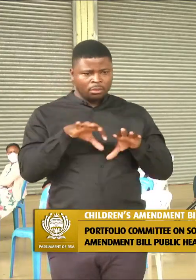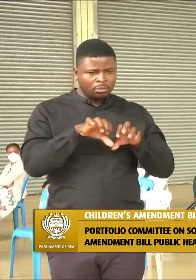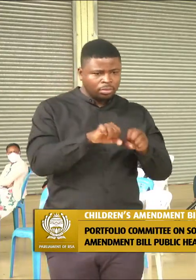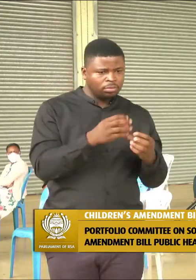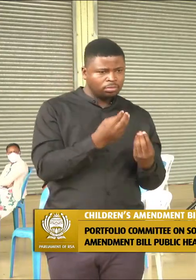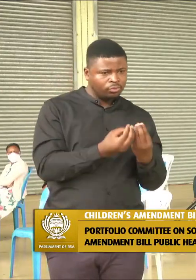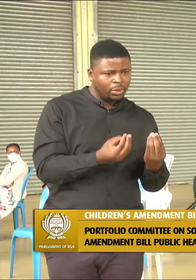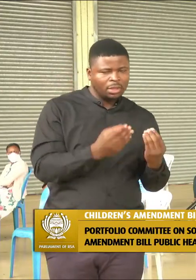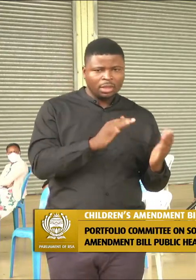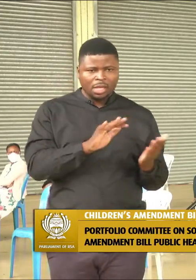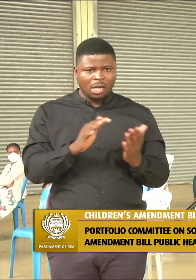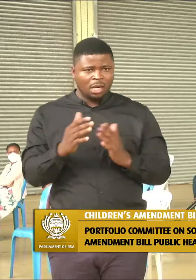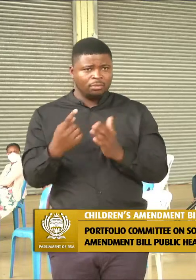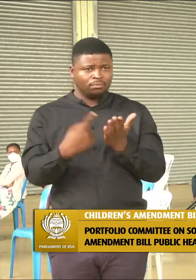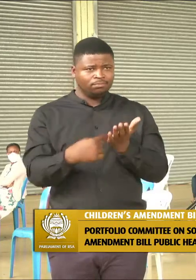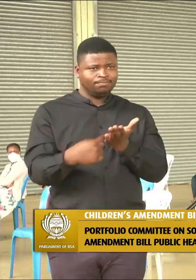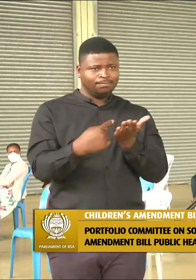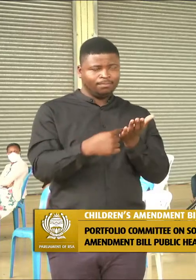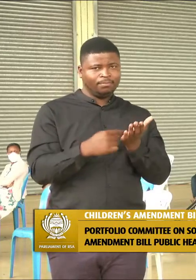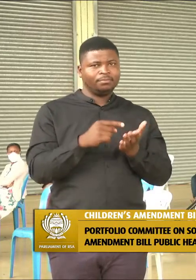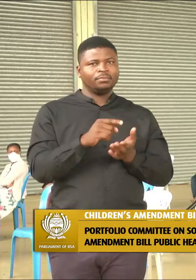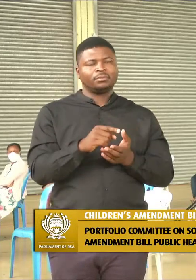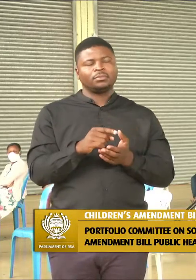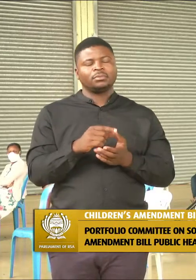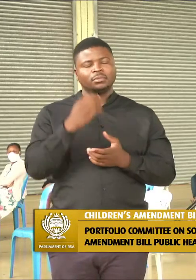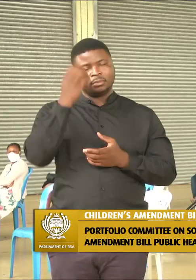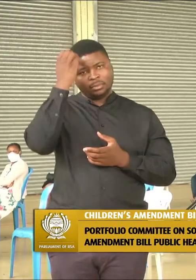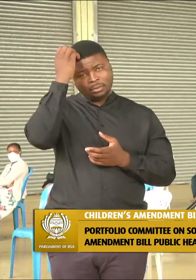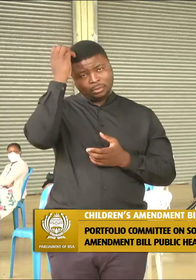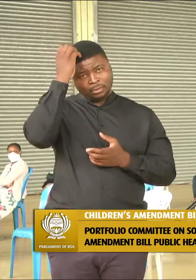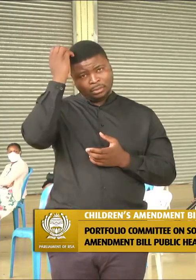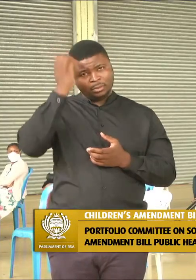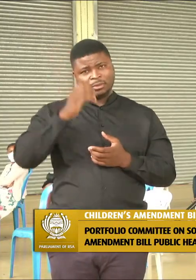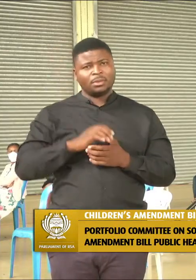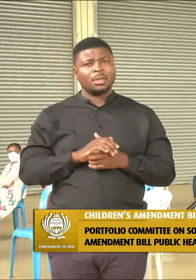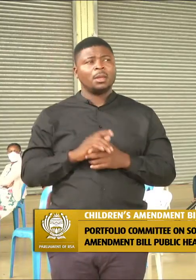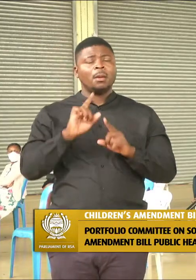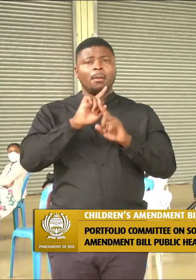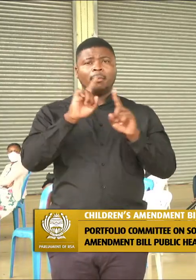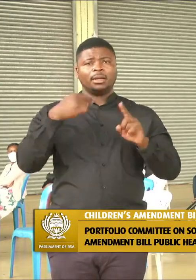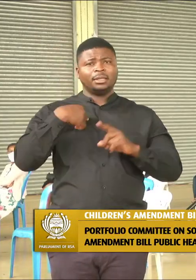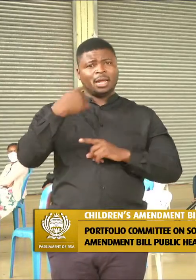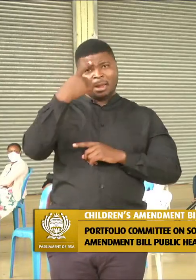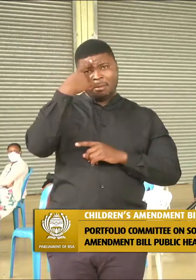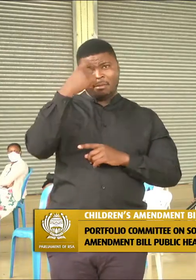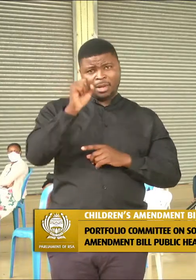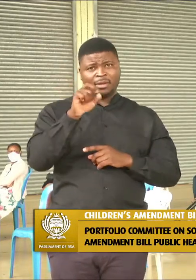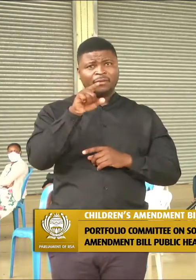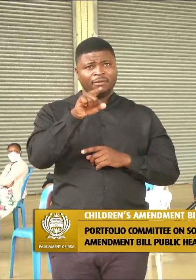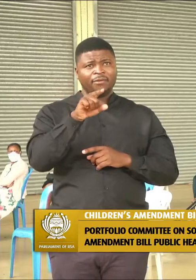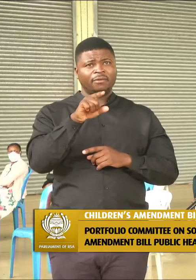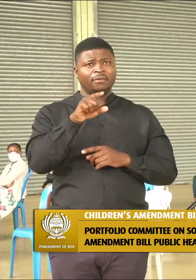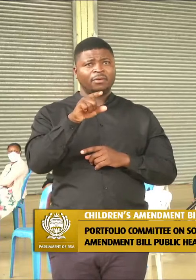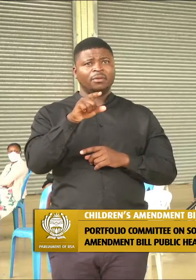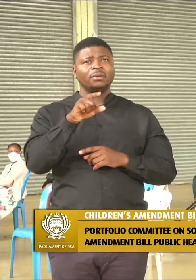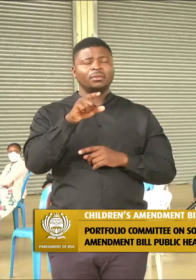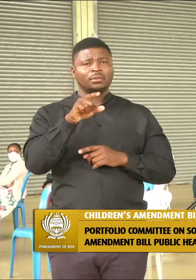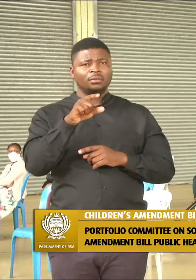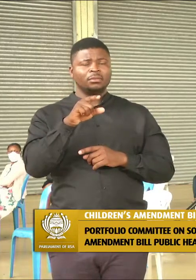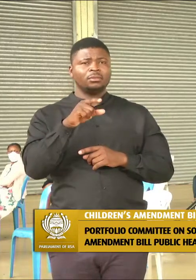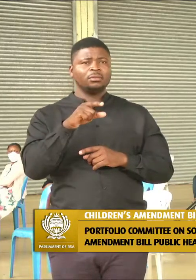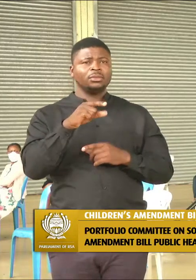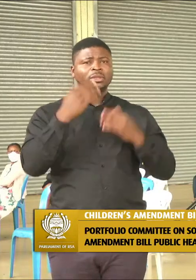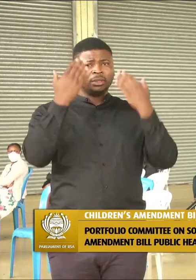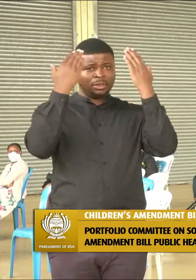kungenzeka isenkantolo ephakeme noma kuphi nje. I believe that presiding officers need